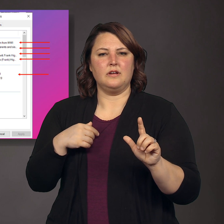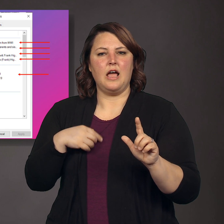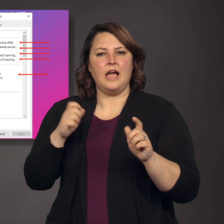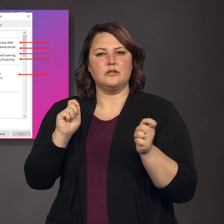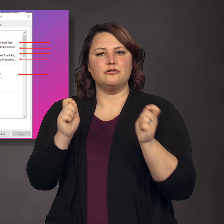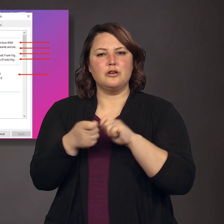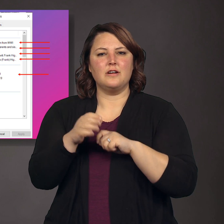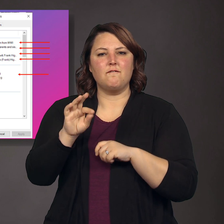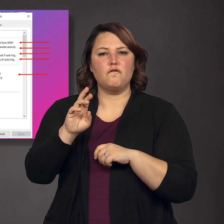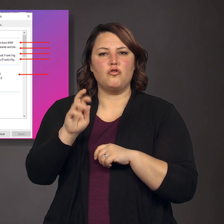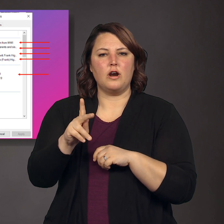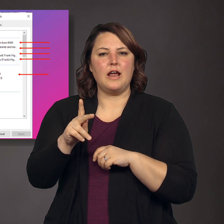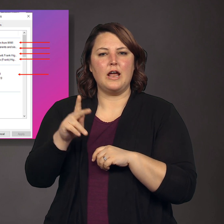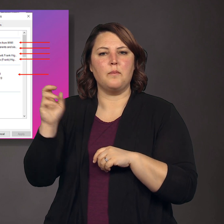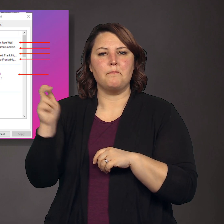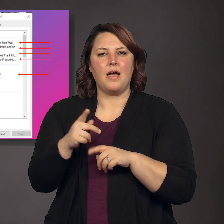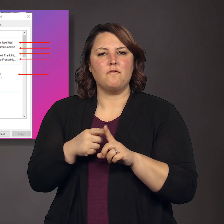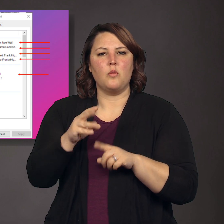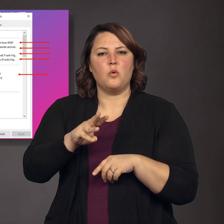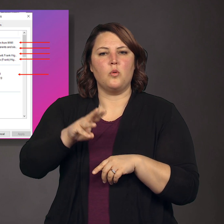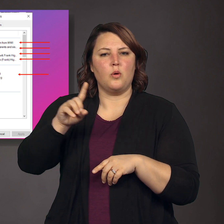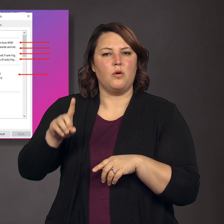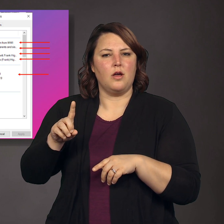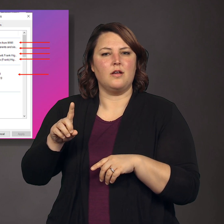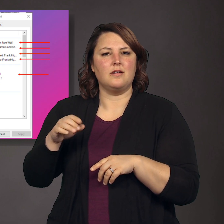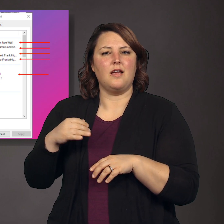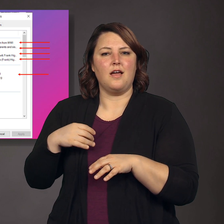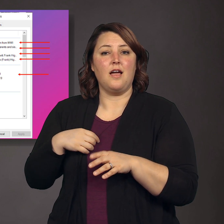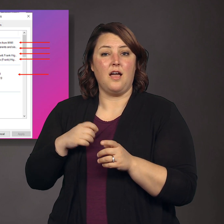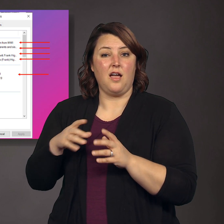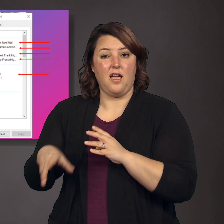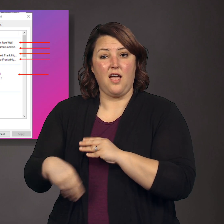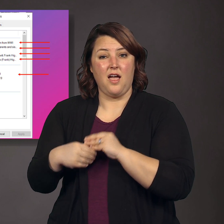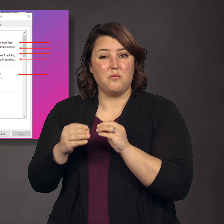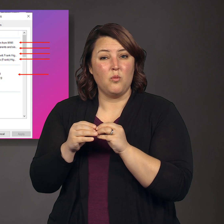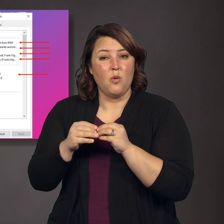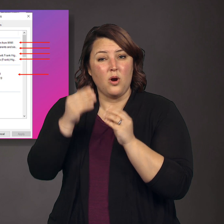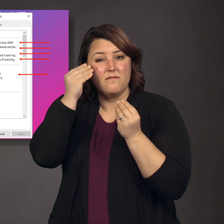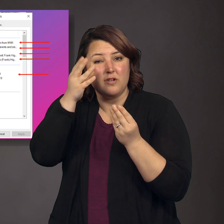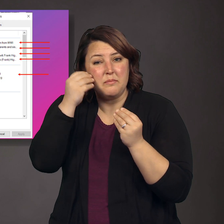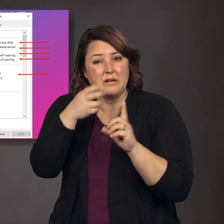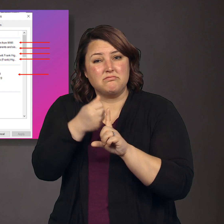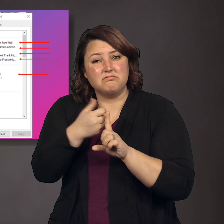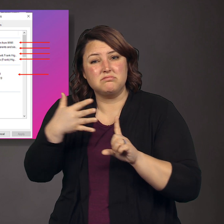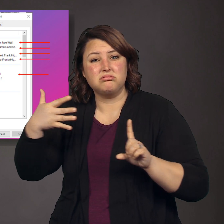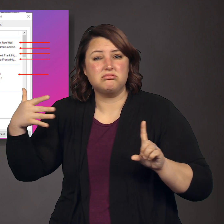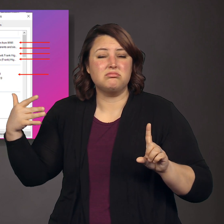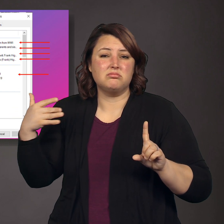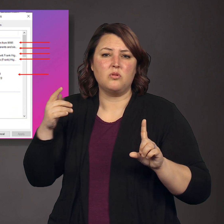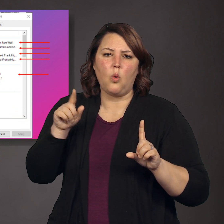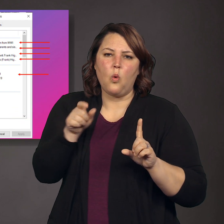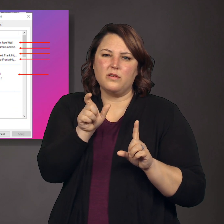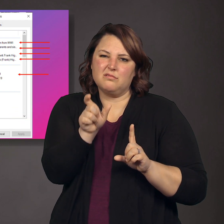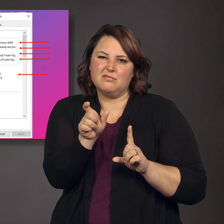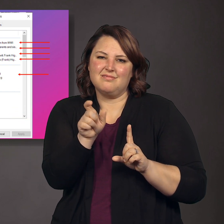I. In subject, I can put in a whole lot more information. It's only showing me a little bit here, but it in fact